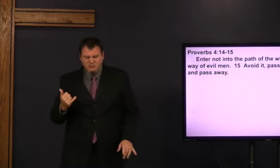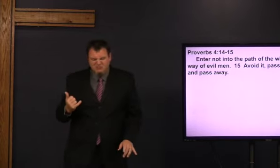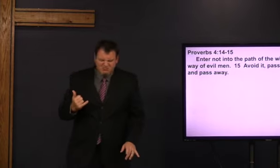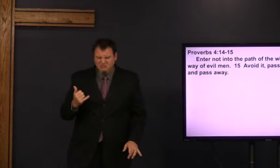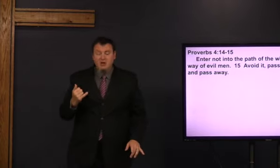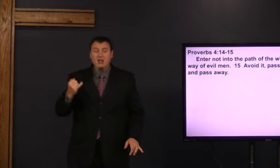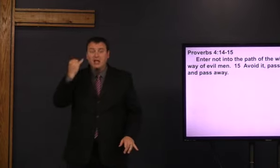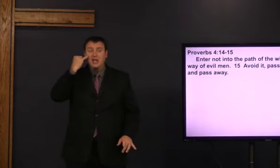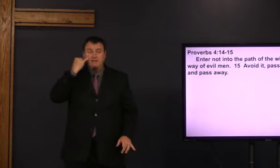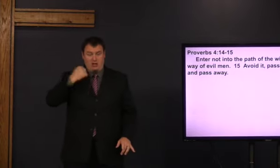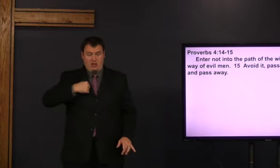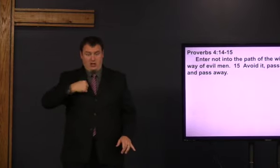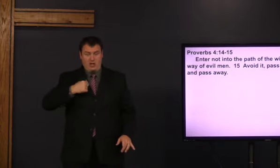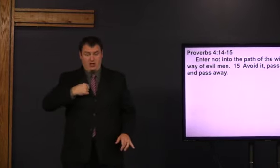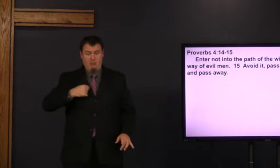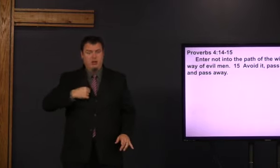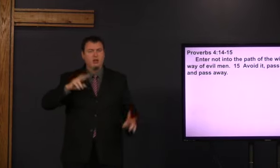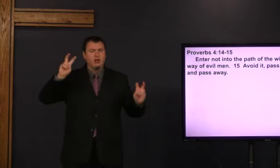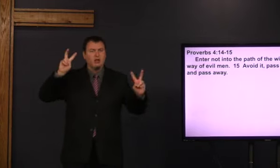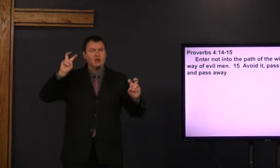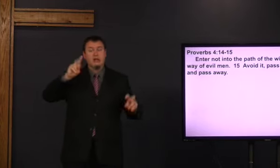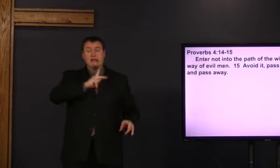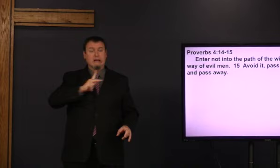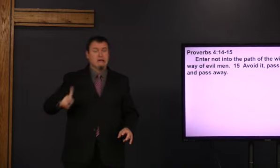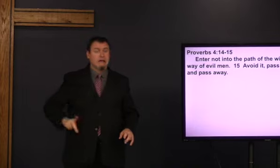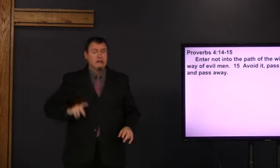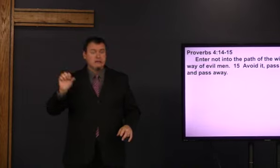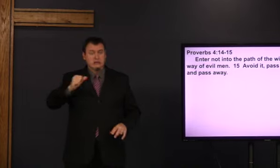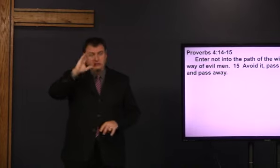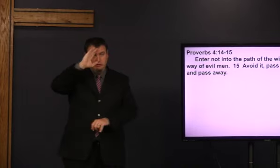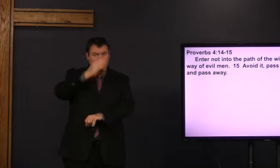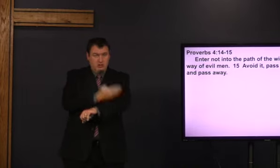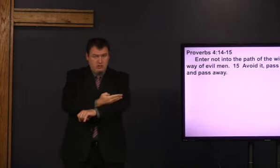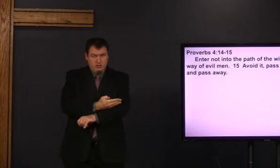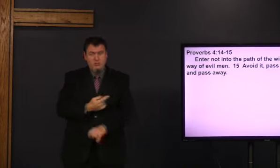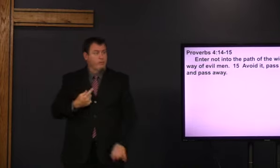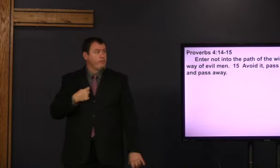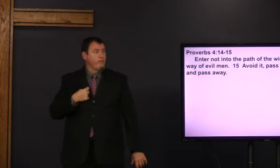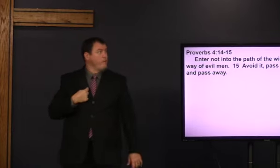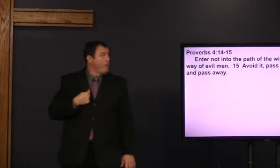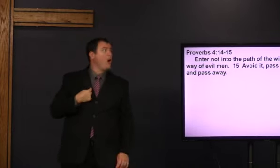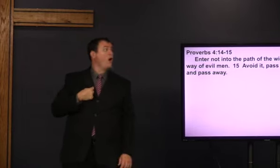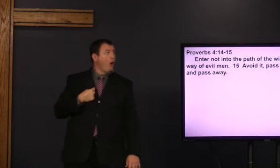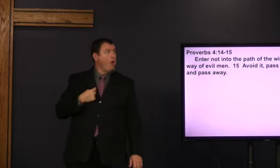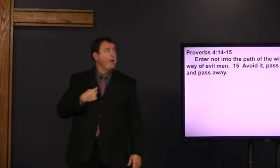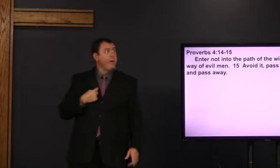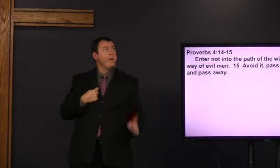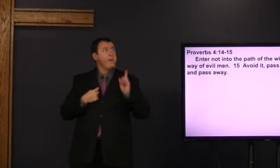And why was this written? To encourage us. The king's son